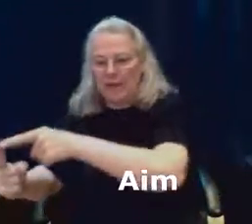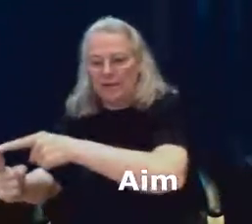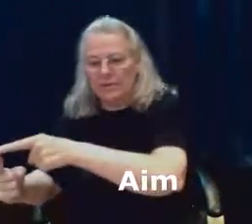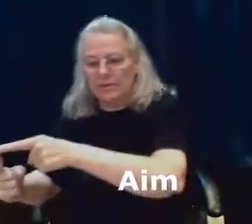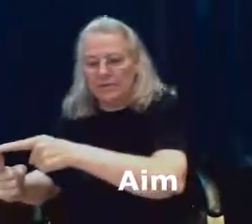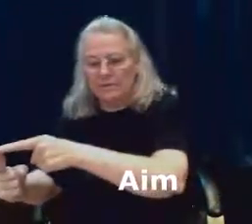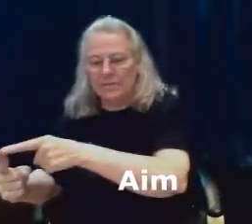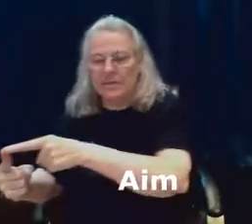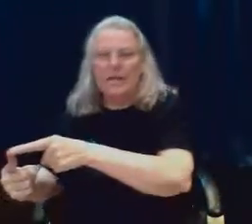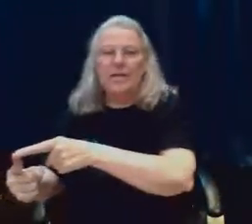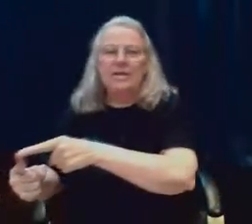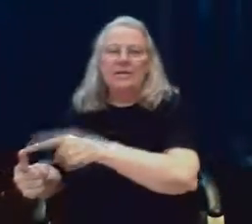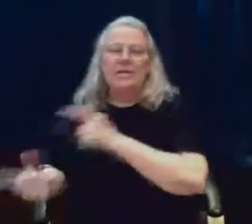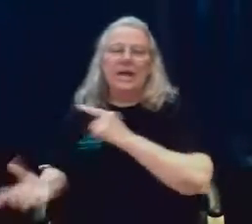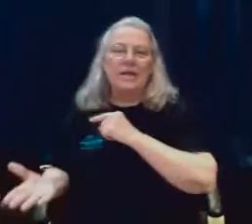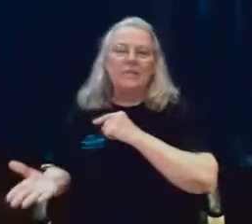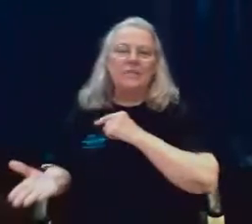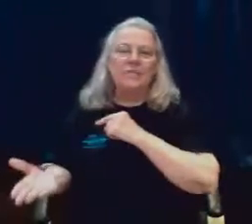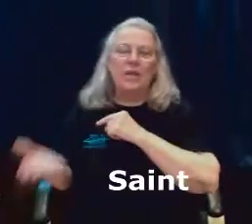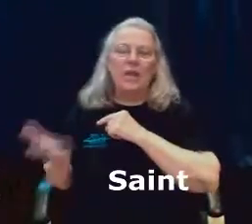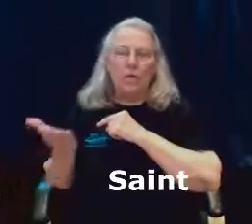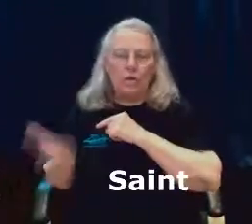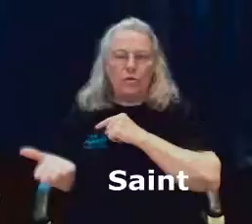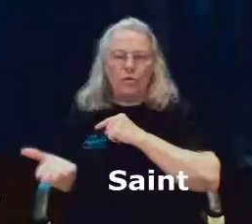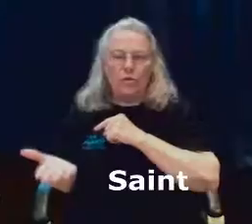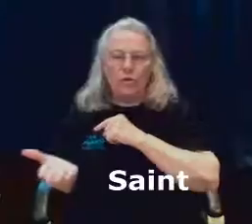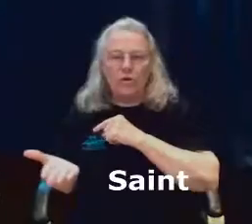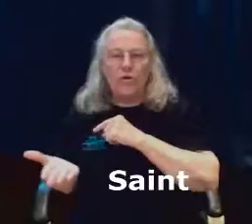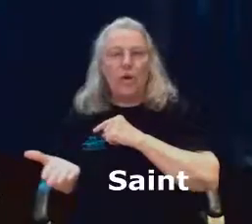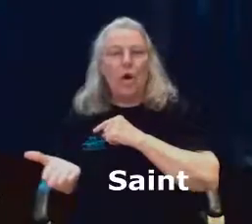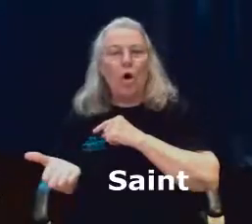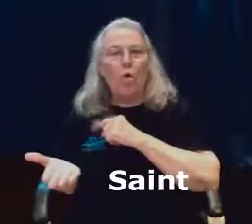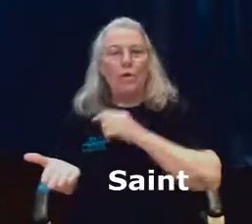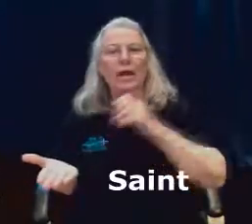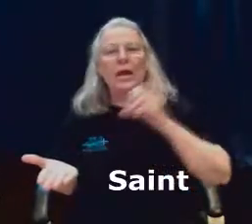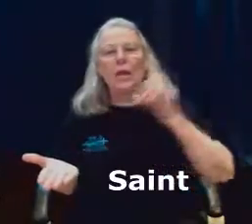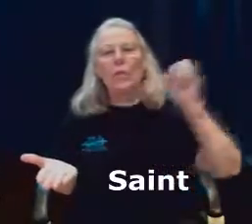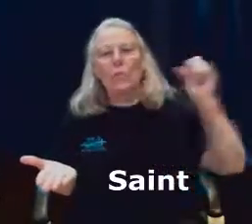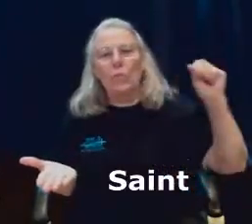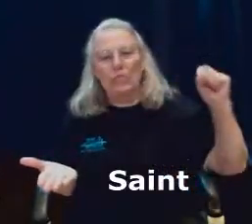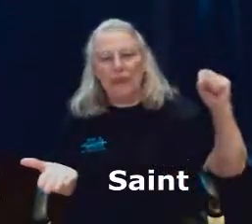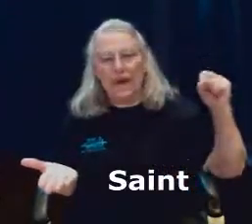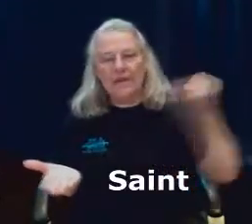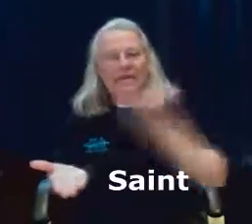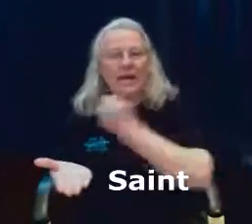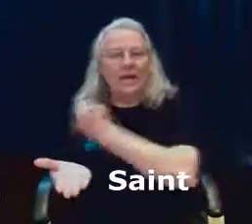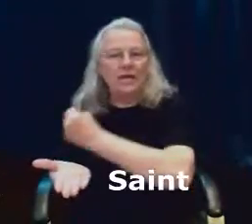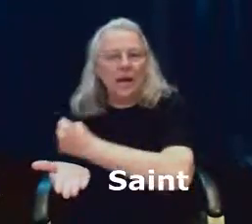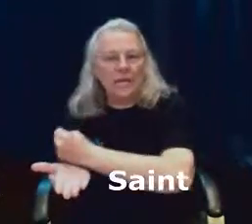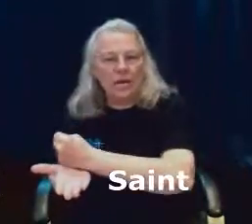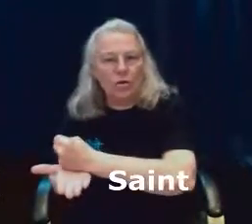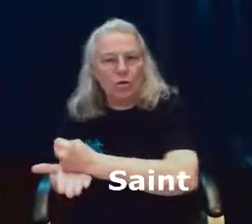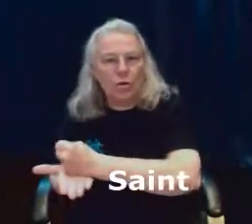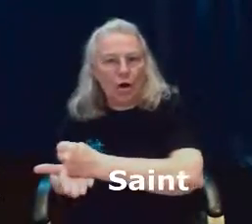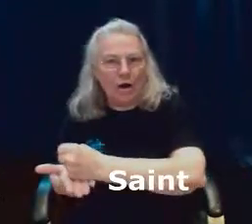it. Saint, you've talked about holy with the S hand coming